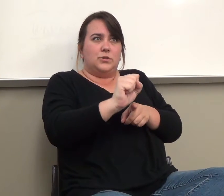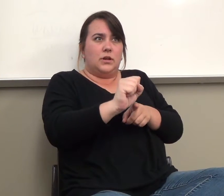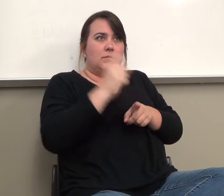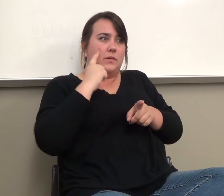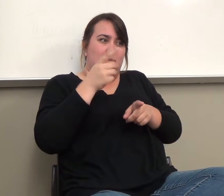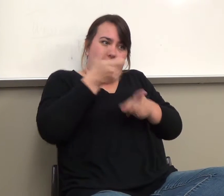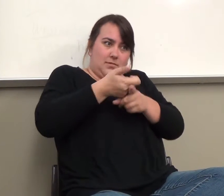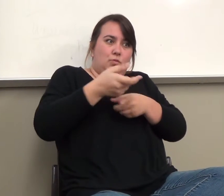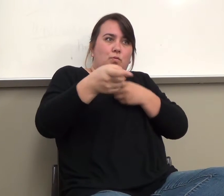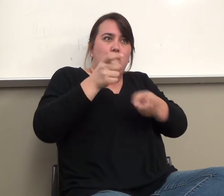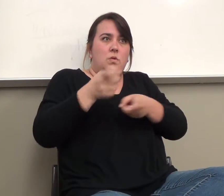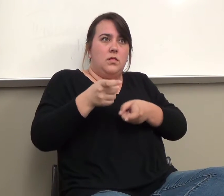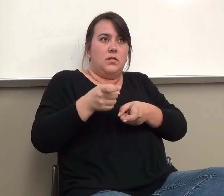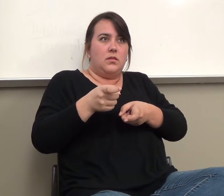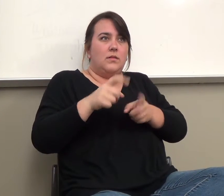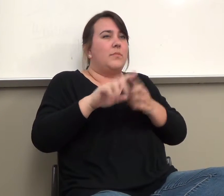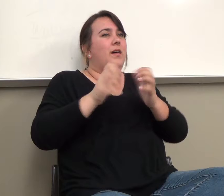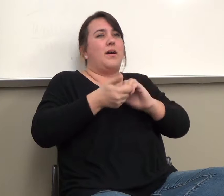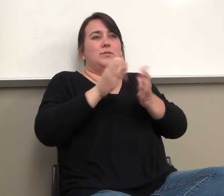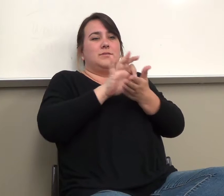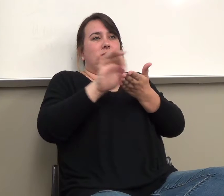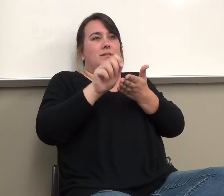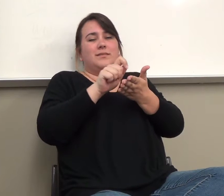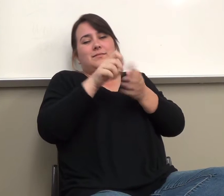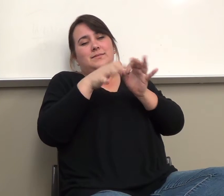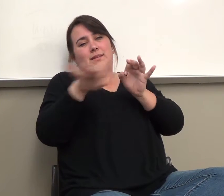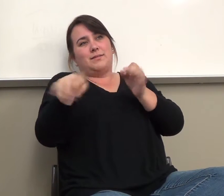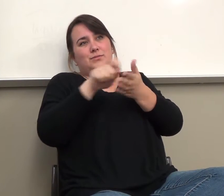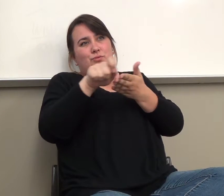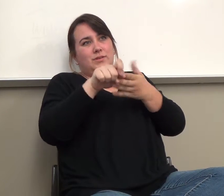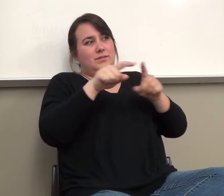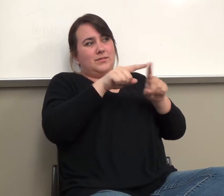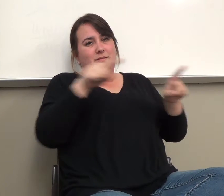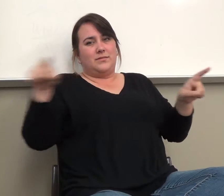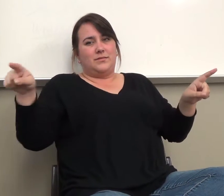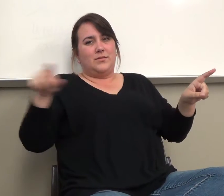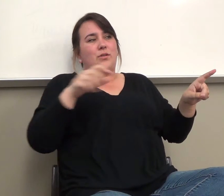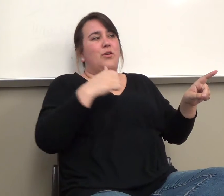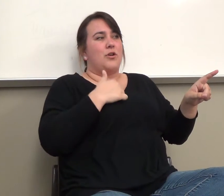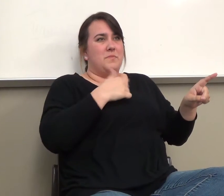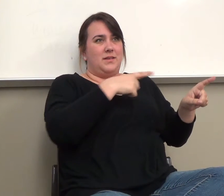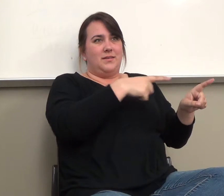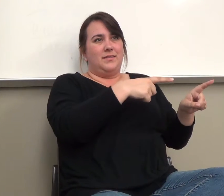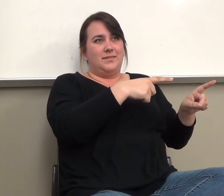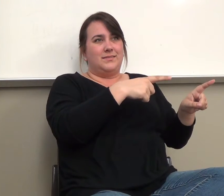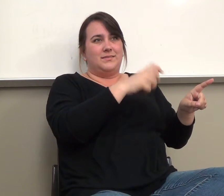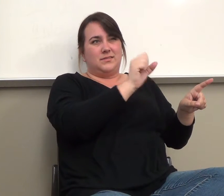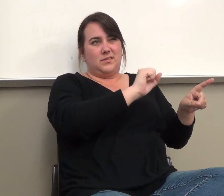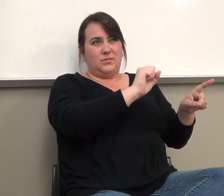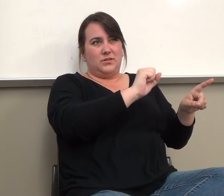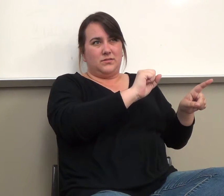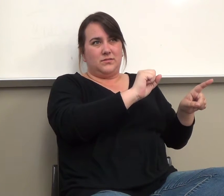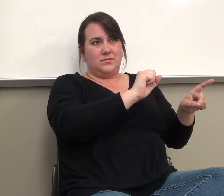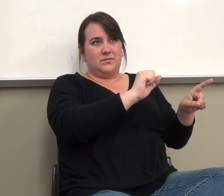way this sentence is written, it's army, that's the subject. You also have to watch out for some of